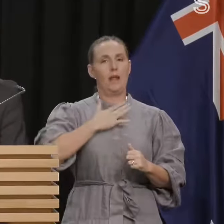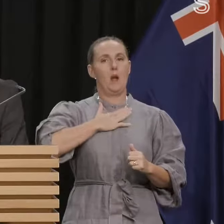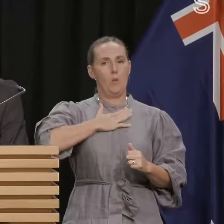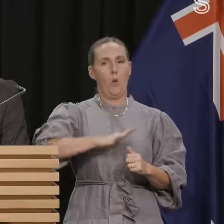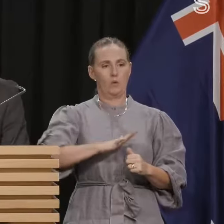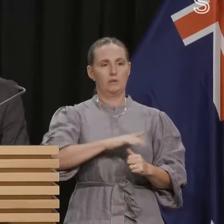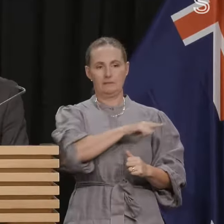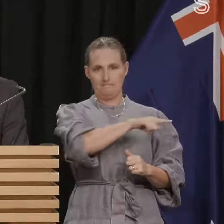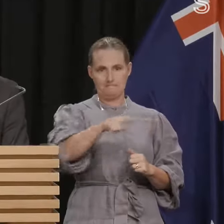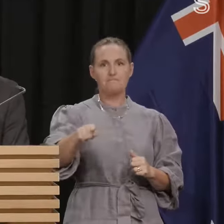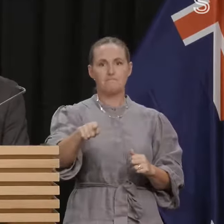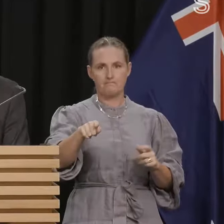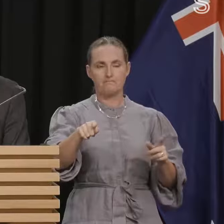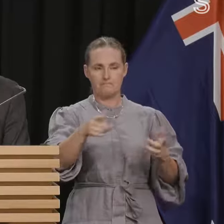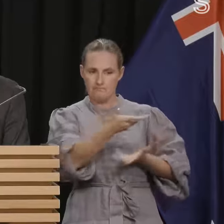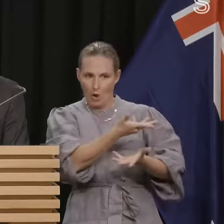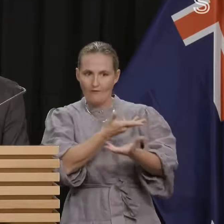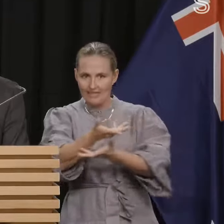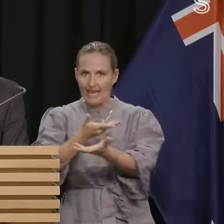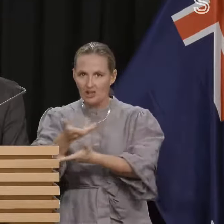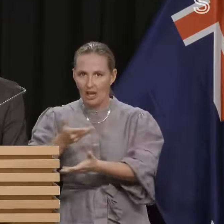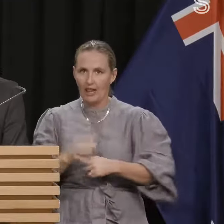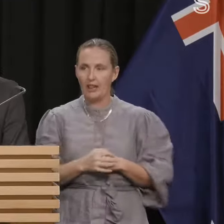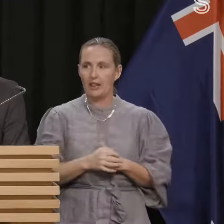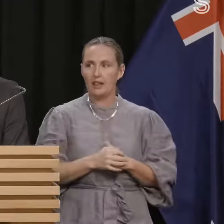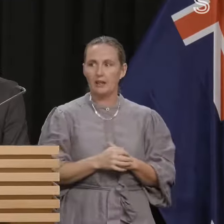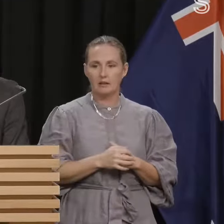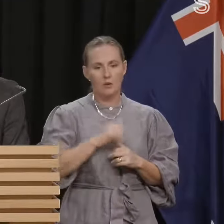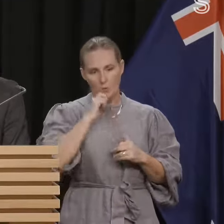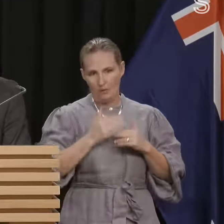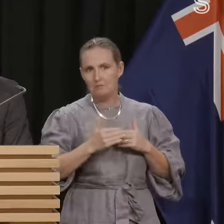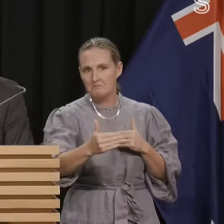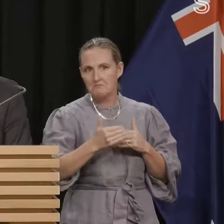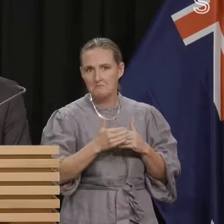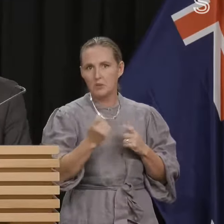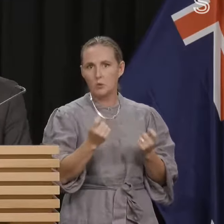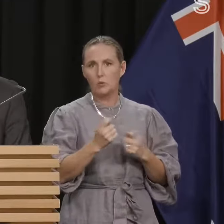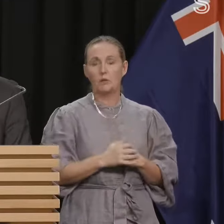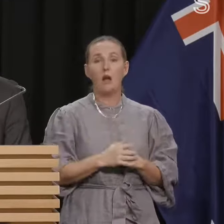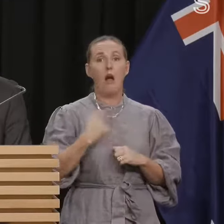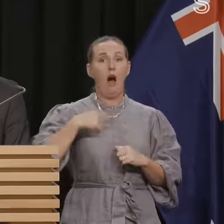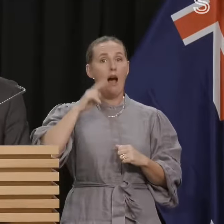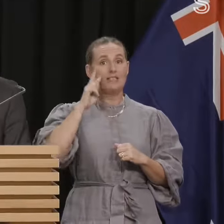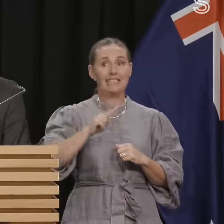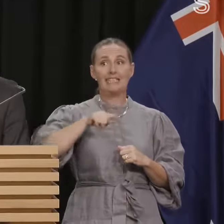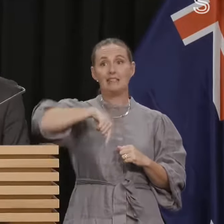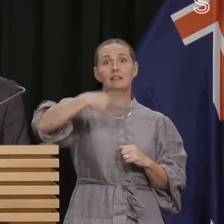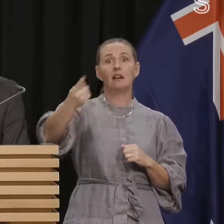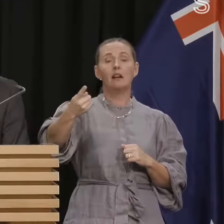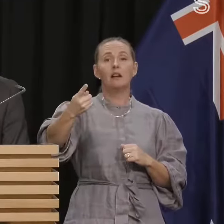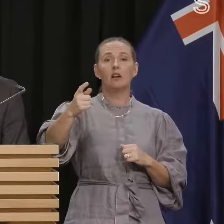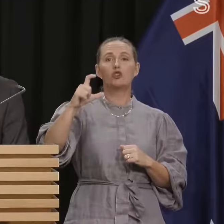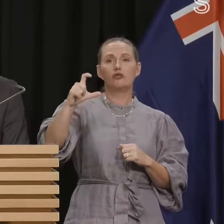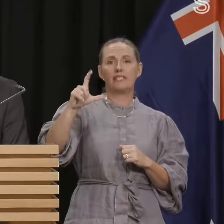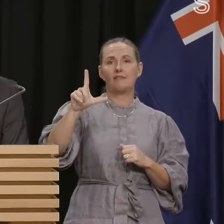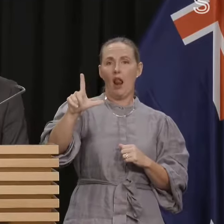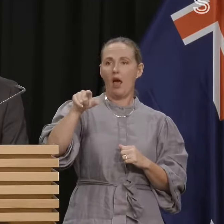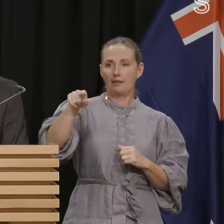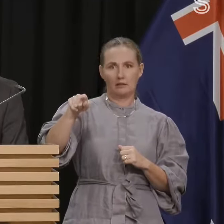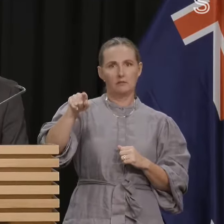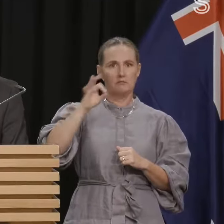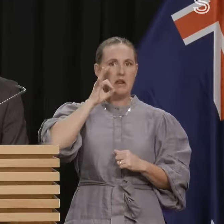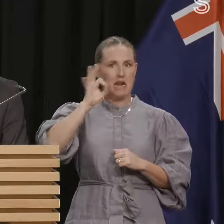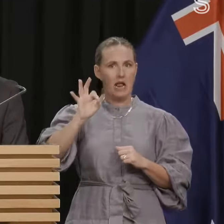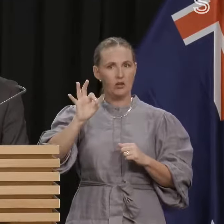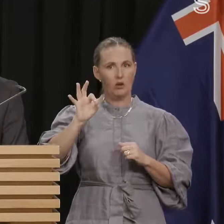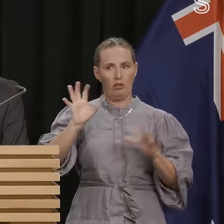do that over the next little while. We've seen indications, for example, I've seen in the public comments from the Leader of the Opposition that the National Party are supportive